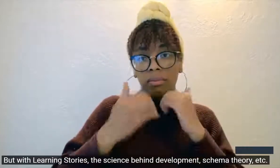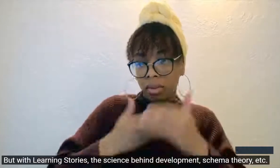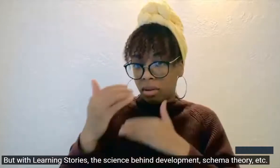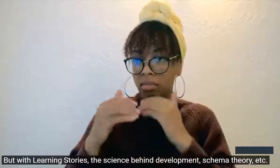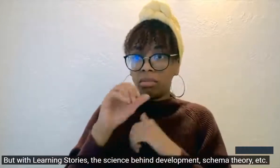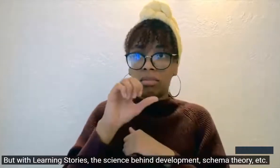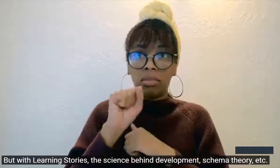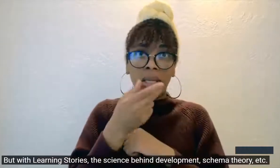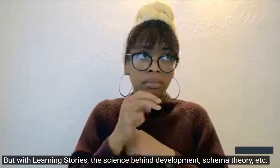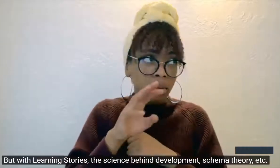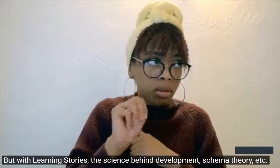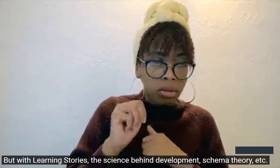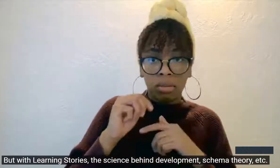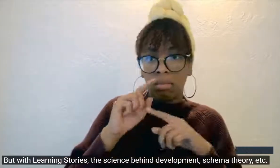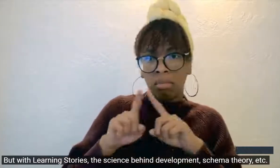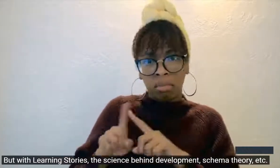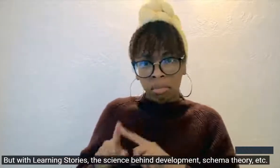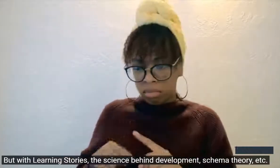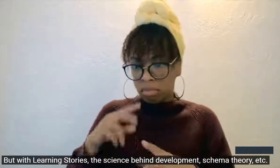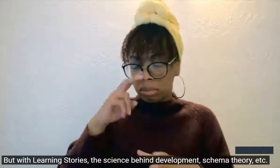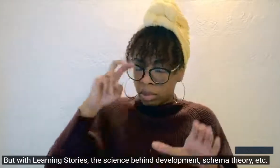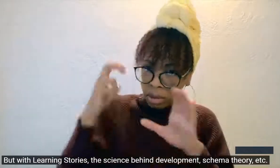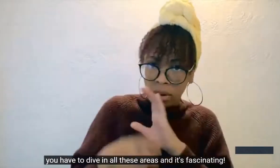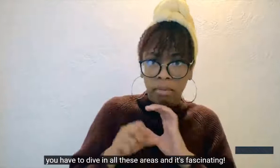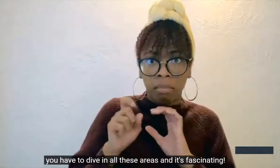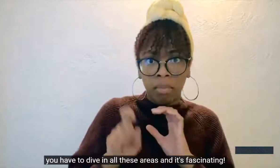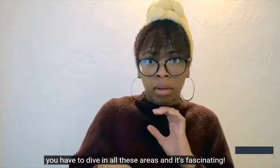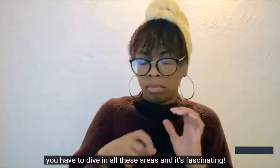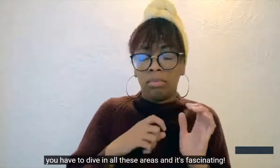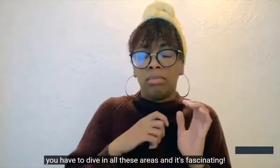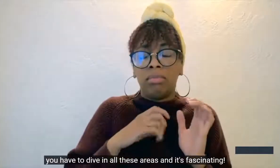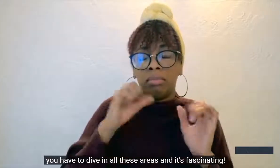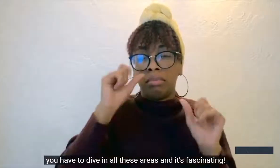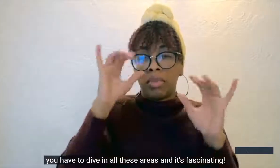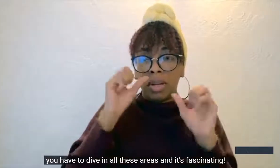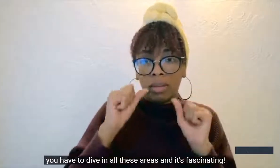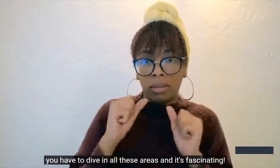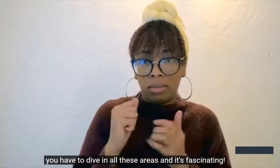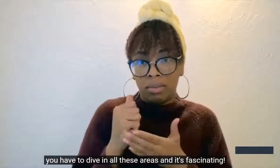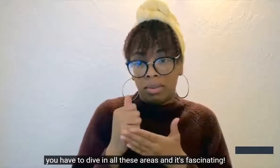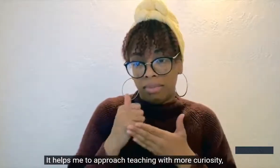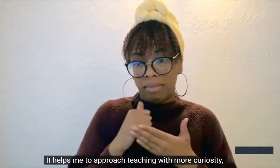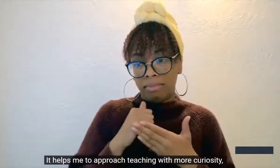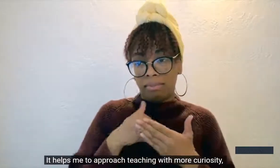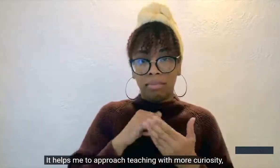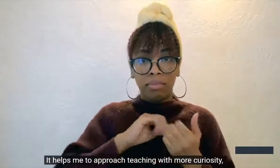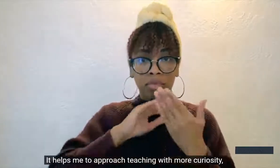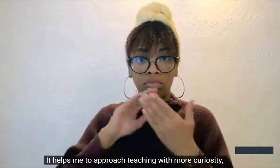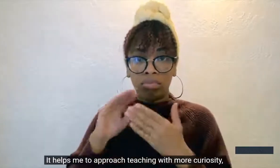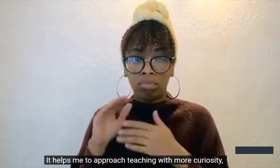learning stories and the science behind development, schema theory, you really have to dive into all of these areas.